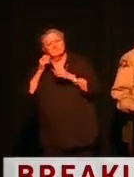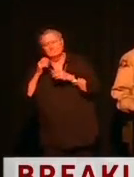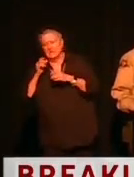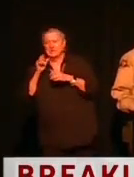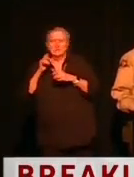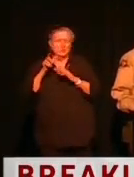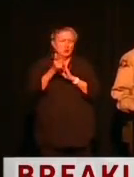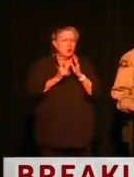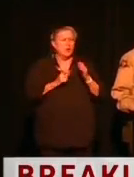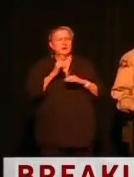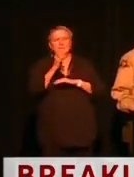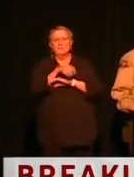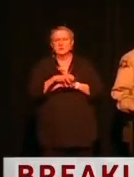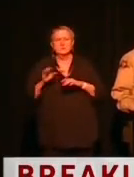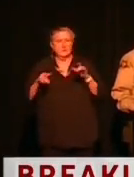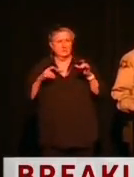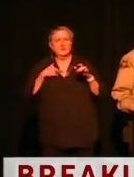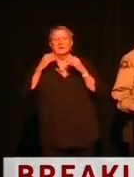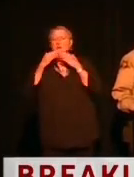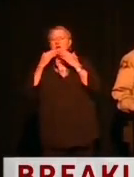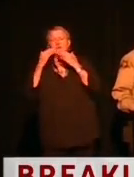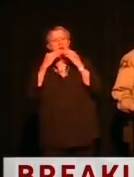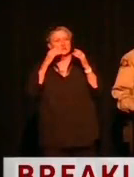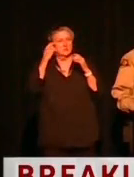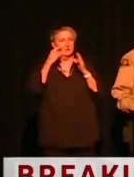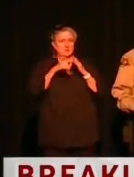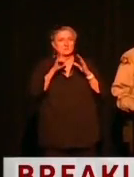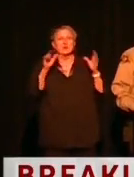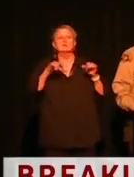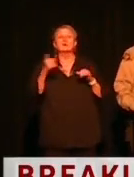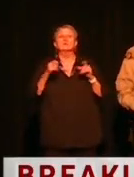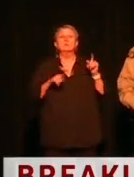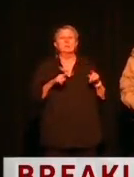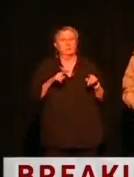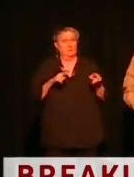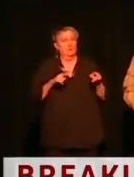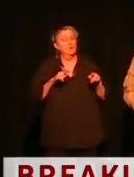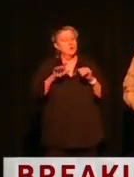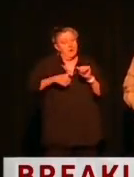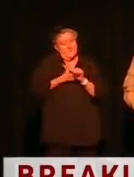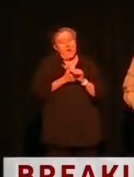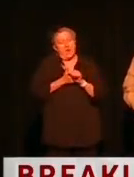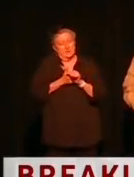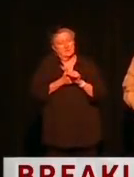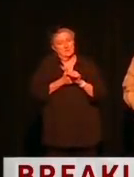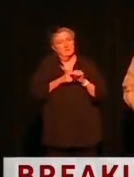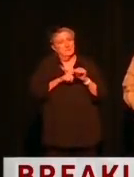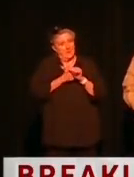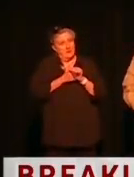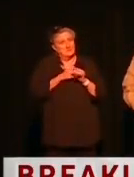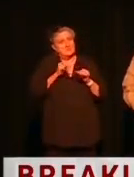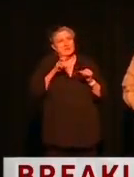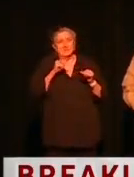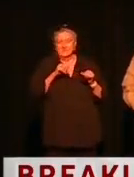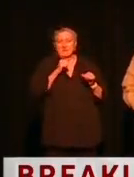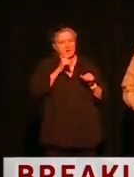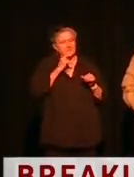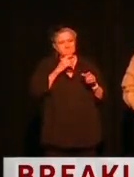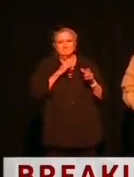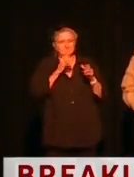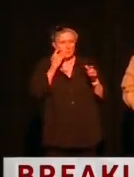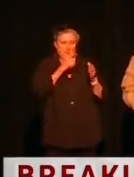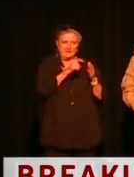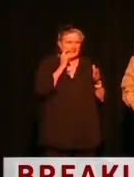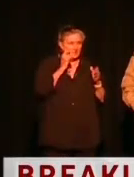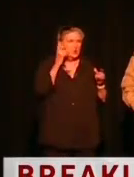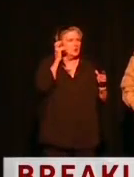there are getting a lot of thanks and recognition. But there's a lot of other people who are behind the scenes or not getting a lot of that recognition